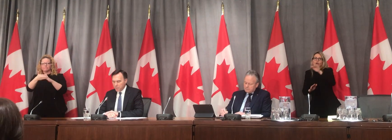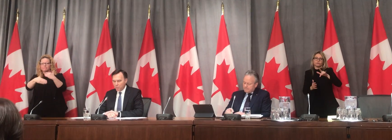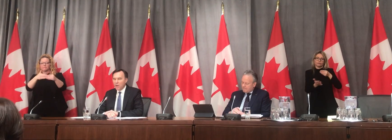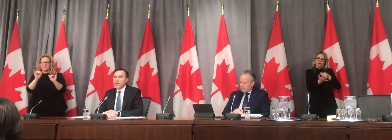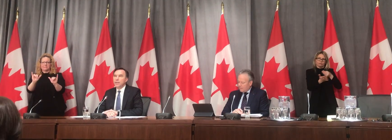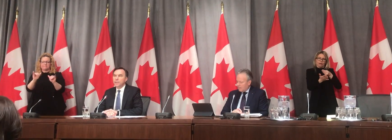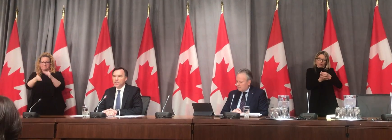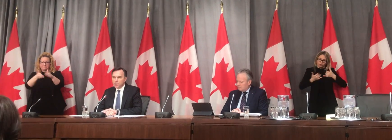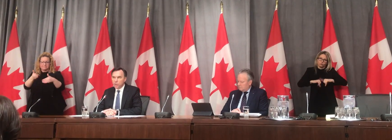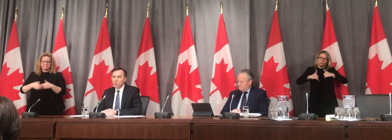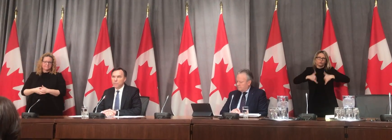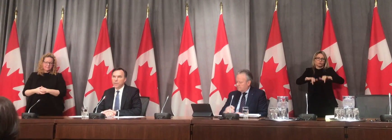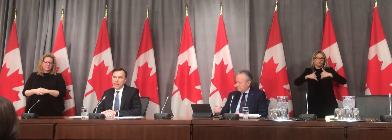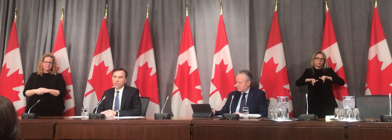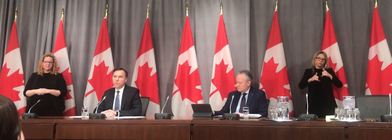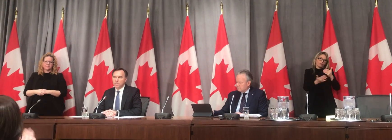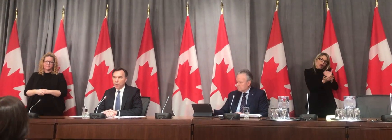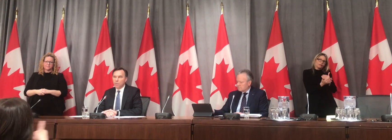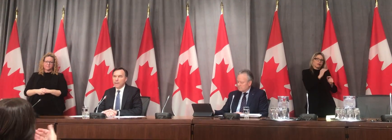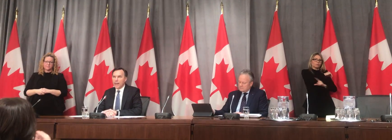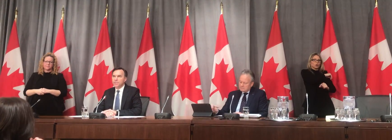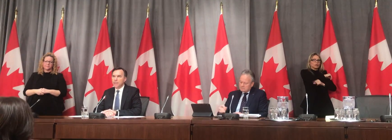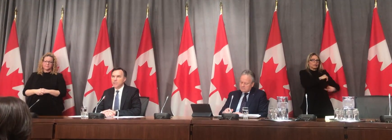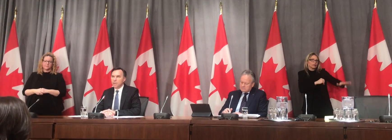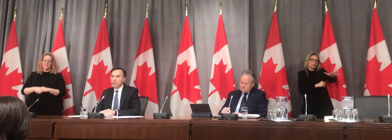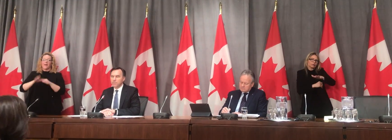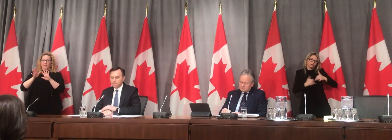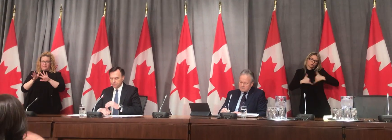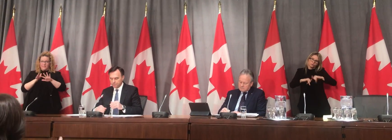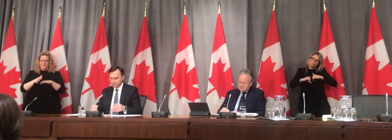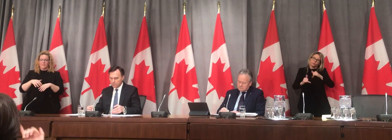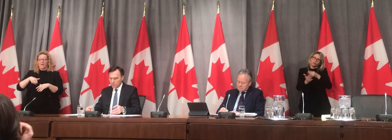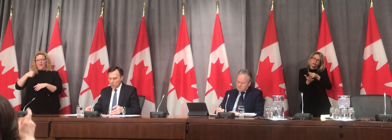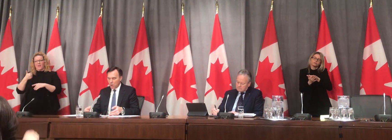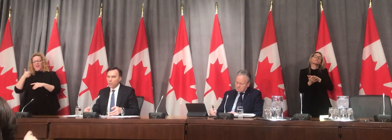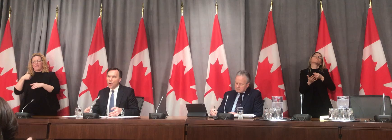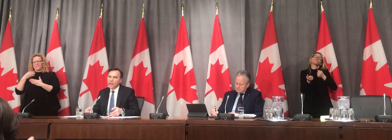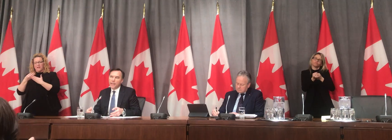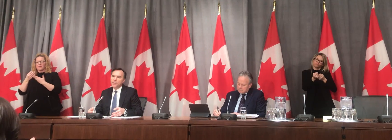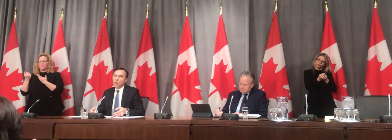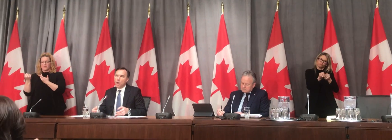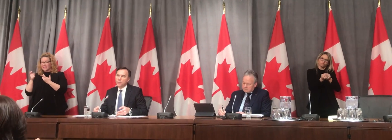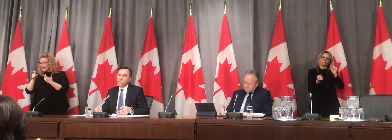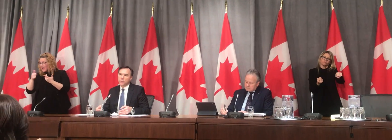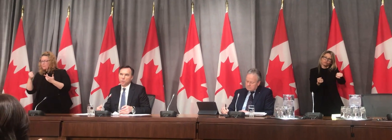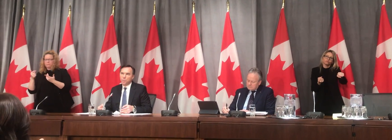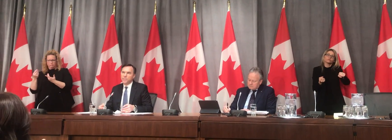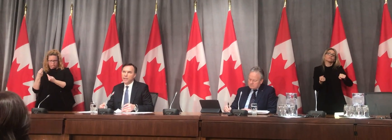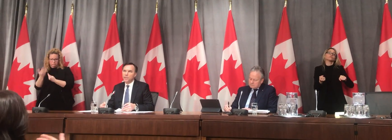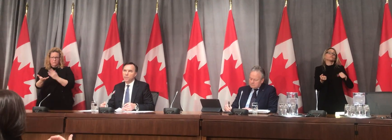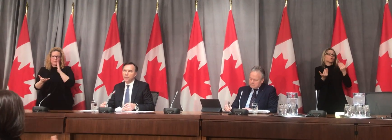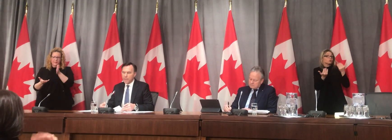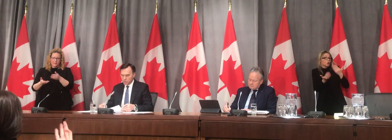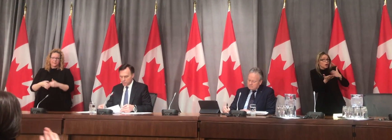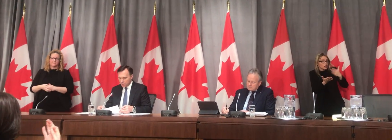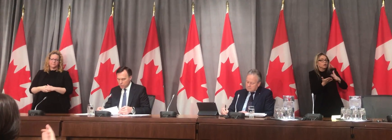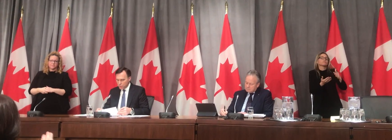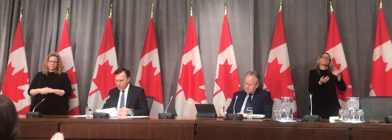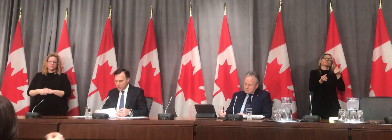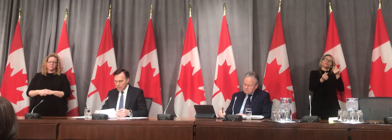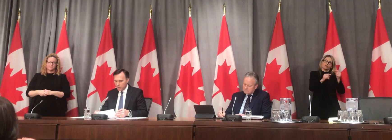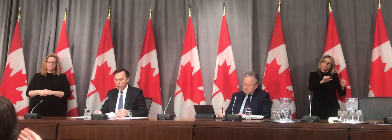We're prepared to provide additional financial support as necessary. On Friday, the Office of the Superintendent of